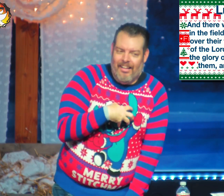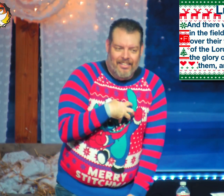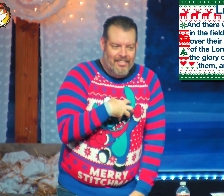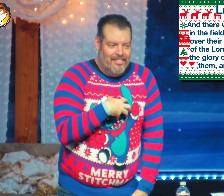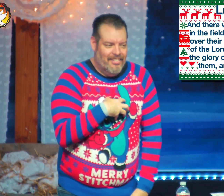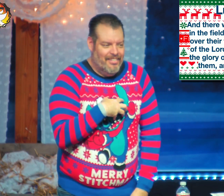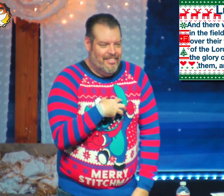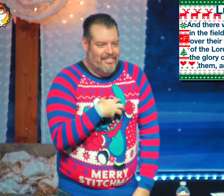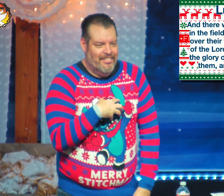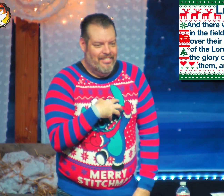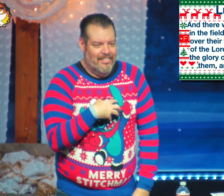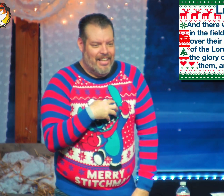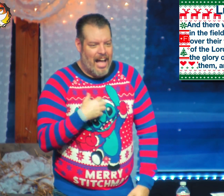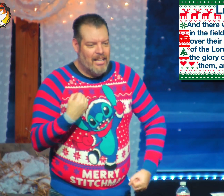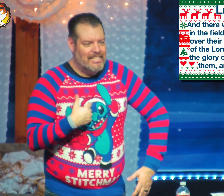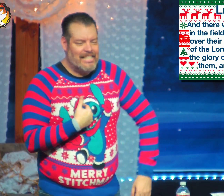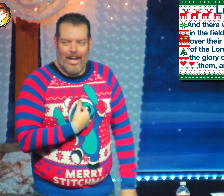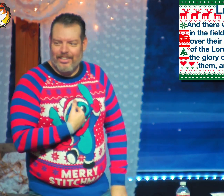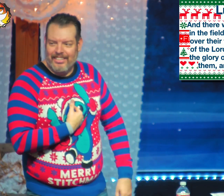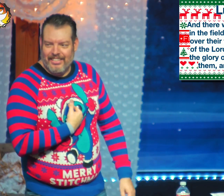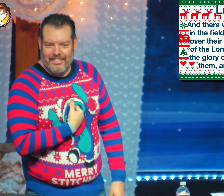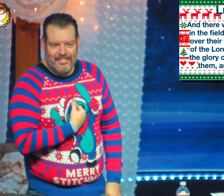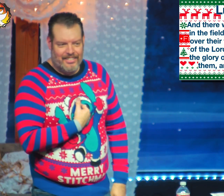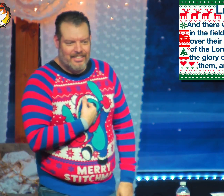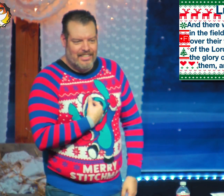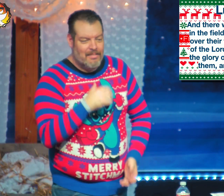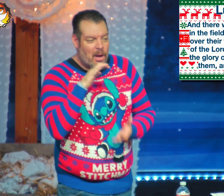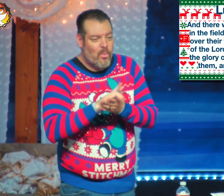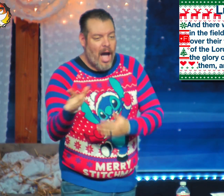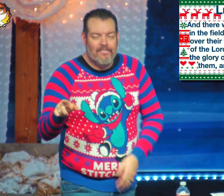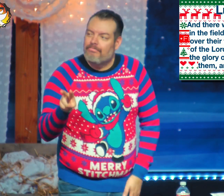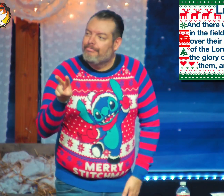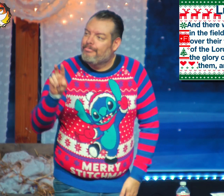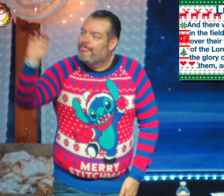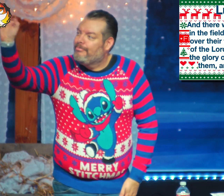They were scared. How many of you guys have experienced fear before?